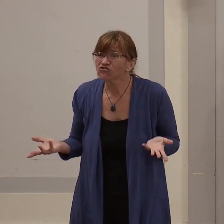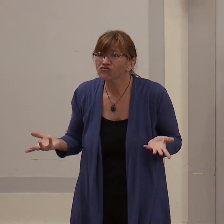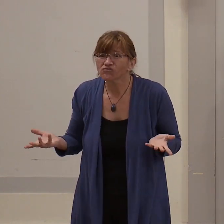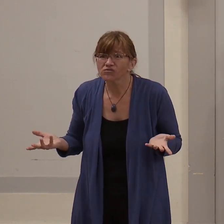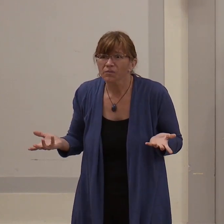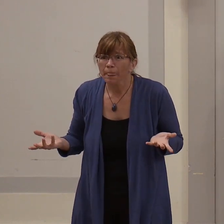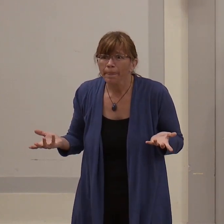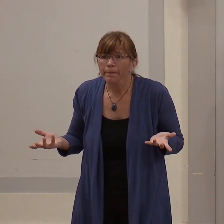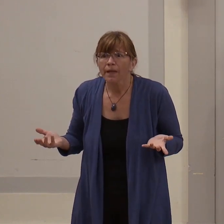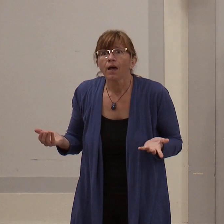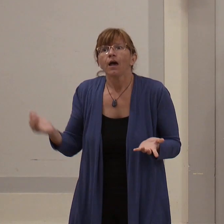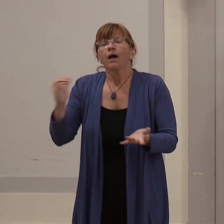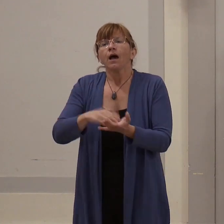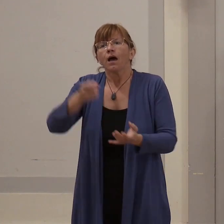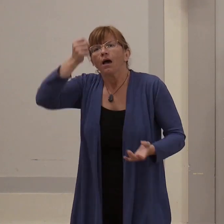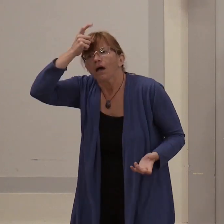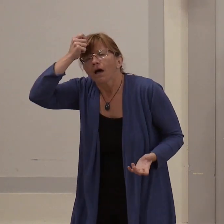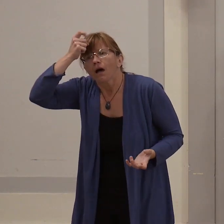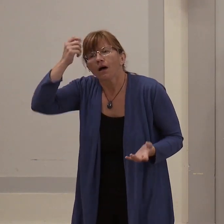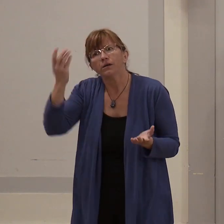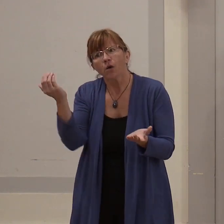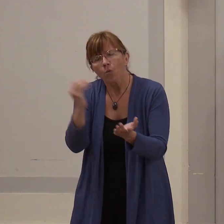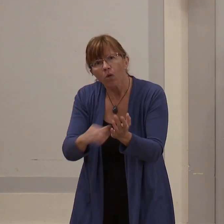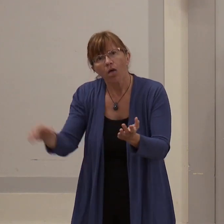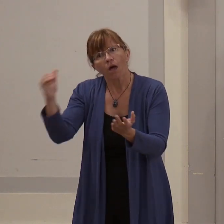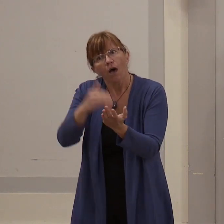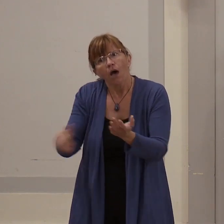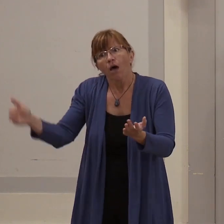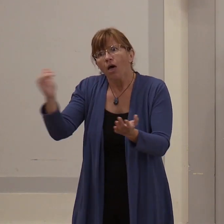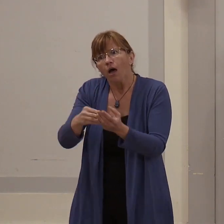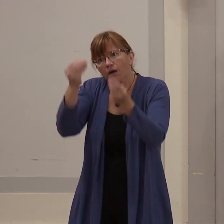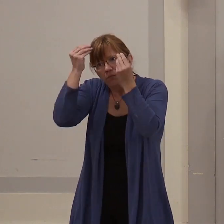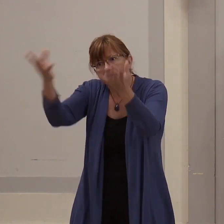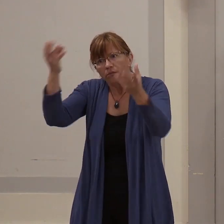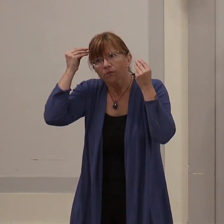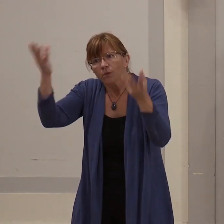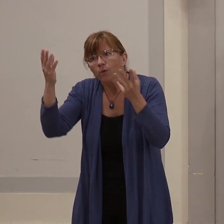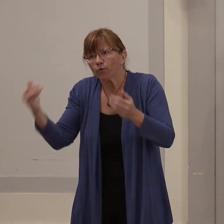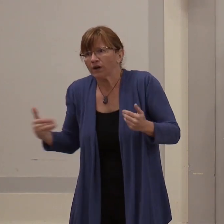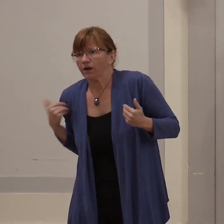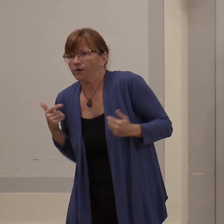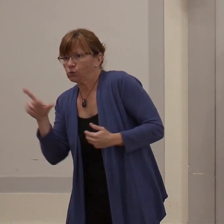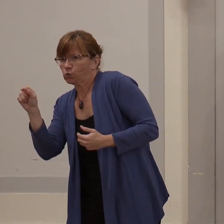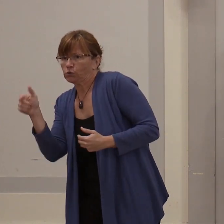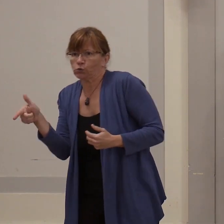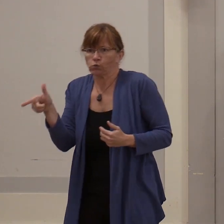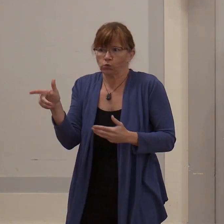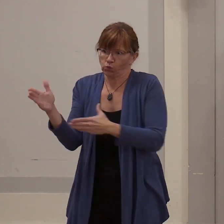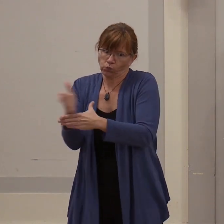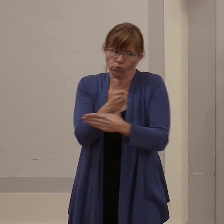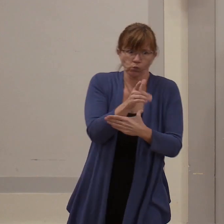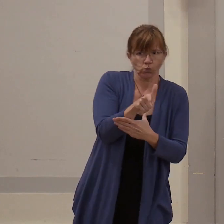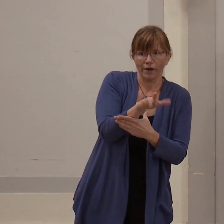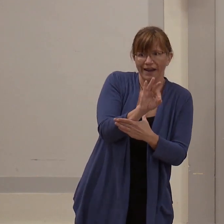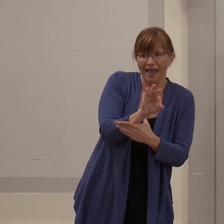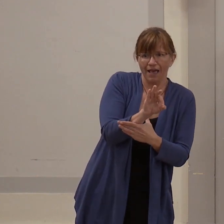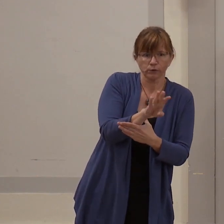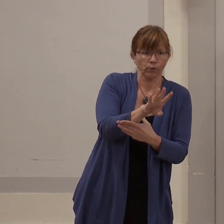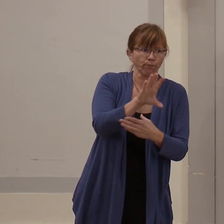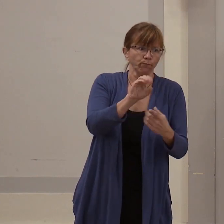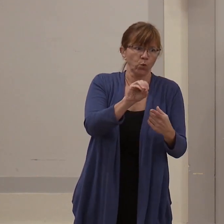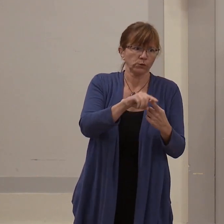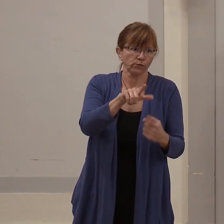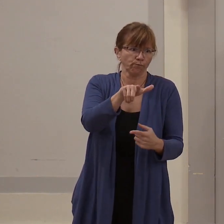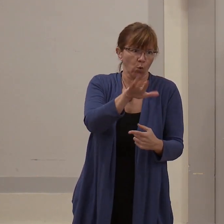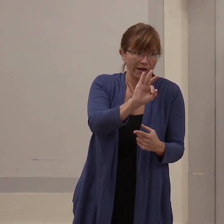say this time and time again, for the younger people, 20 to 29, 40 to 49, and the next group is 30 to 39. You